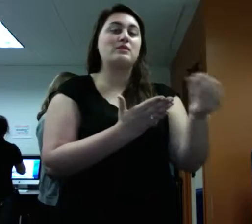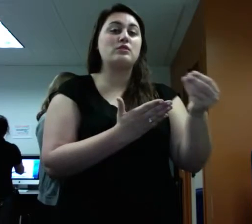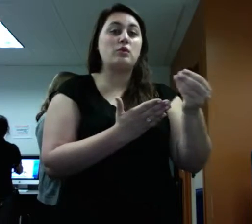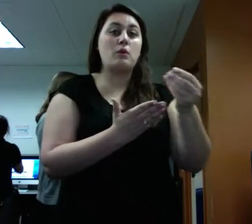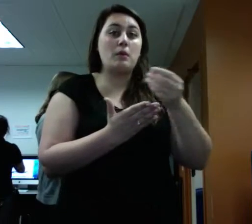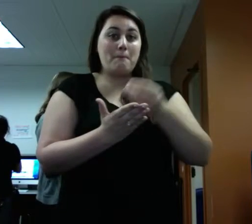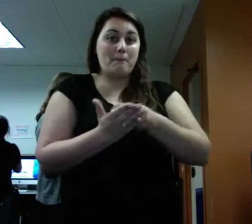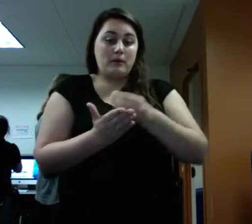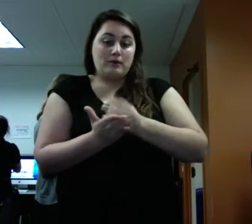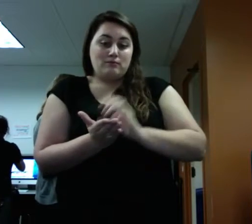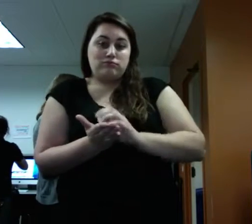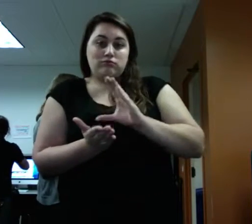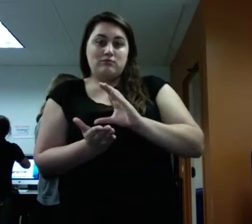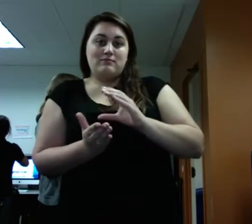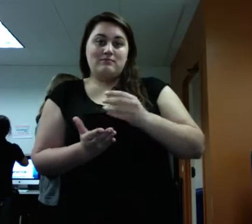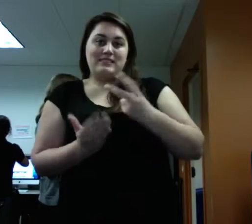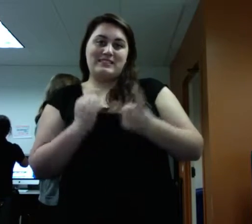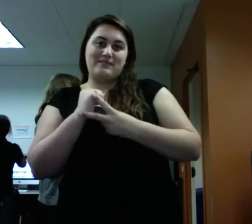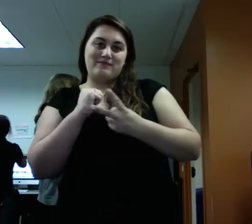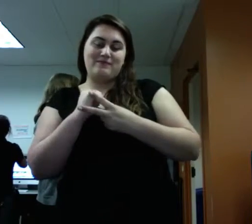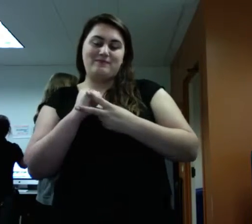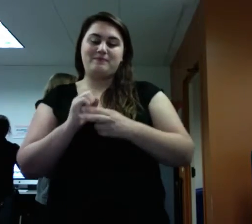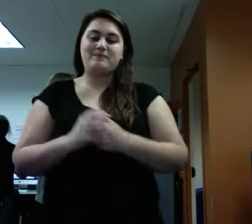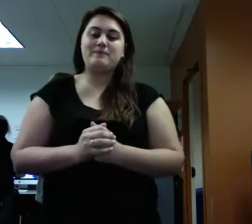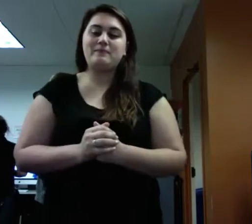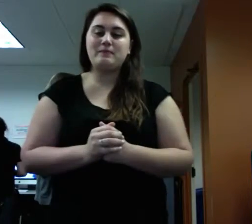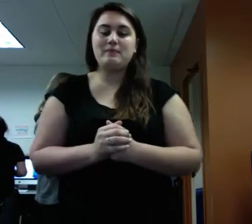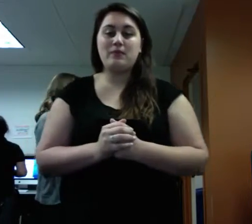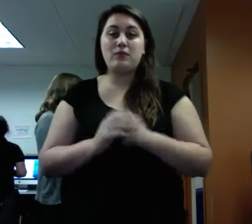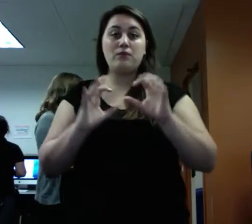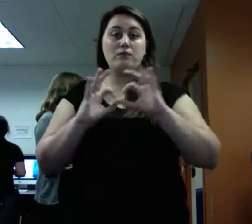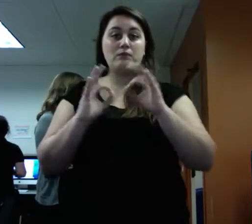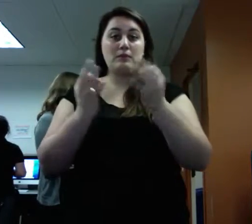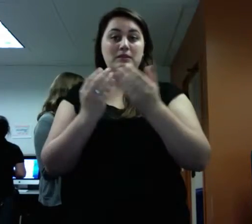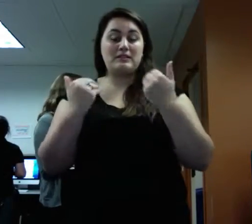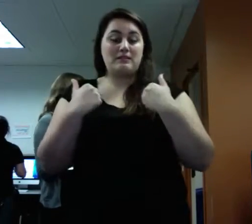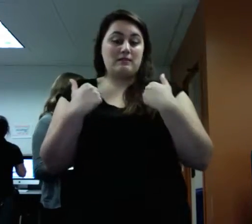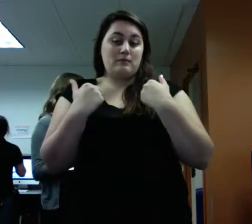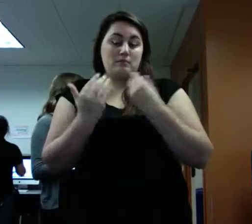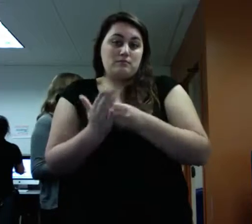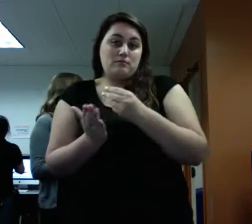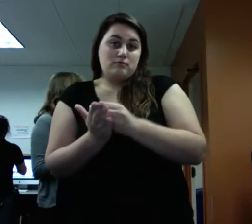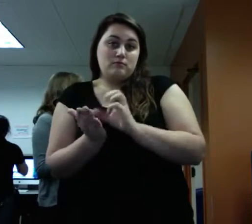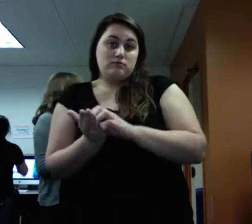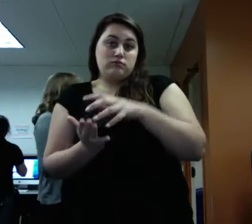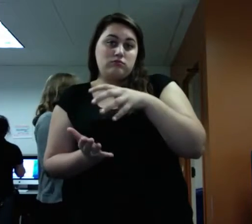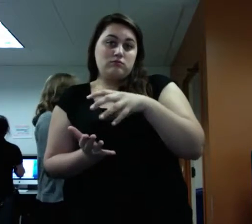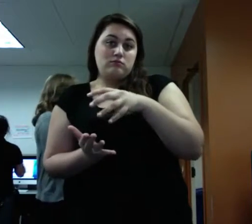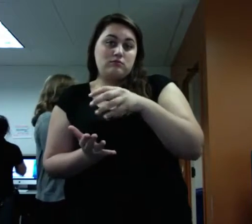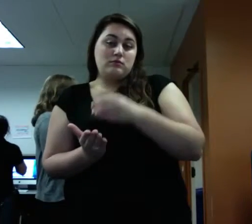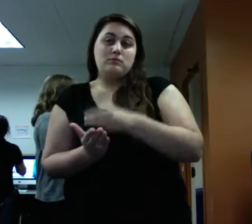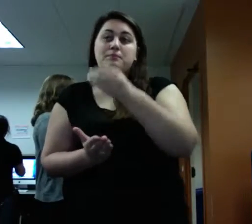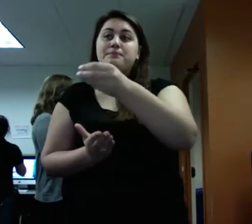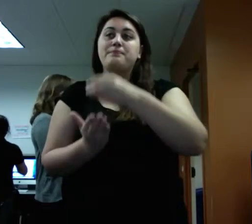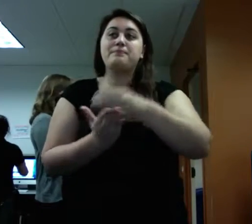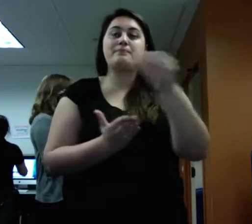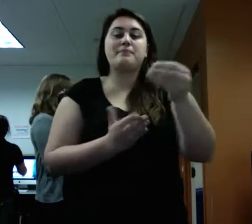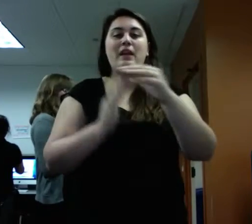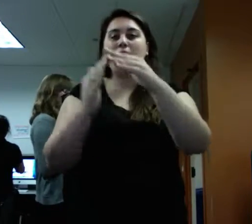war ended, families had savings to spend on housing as well as other consumer goods.